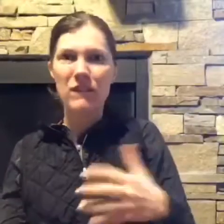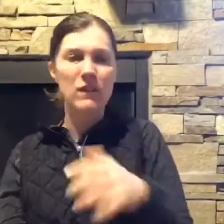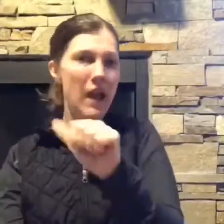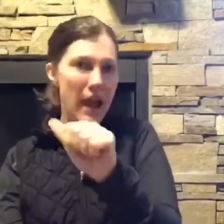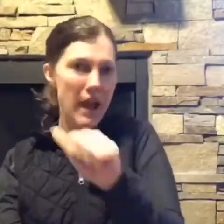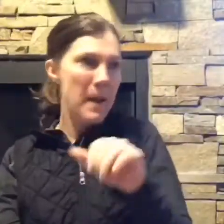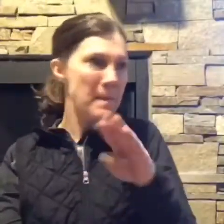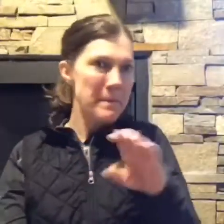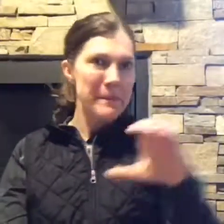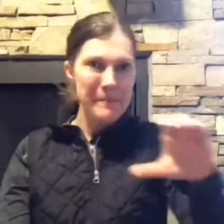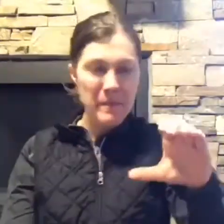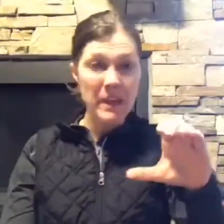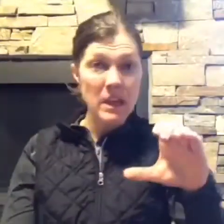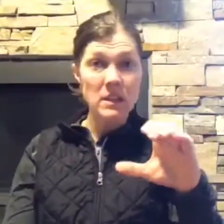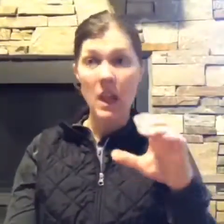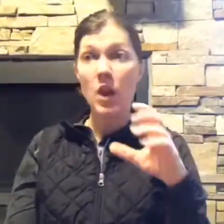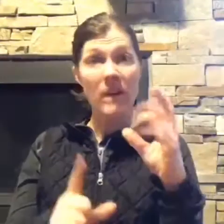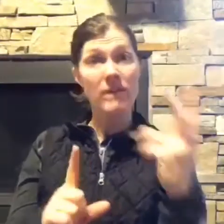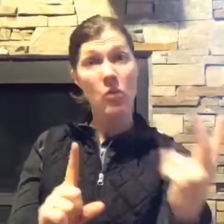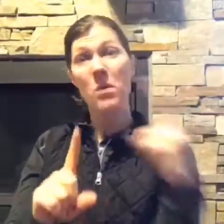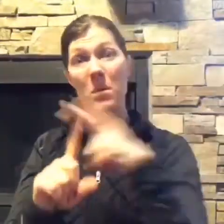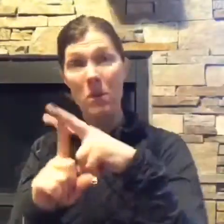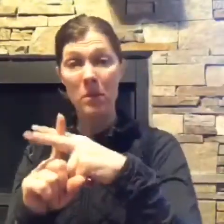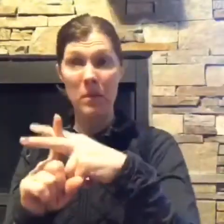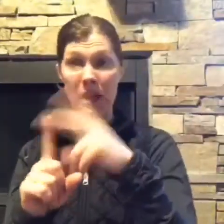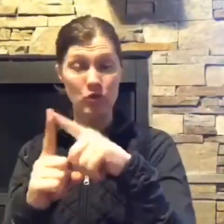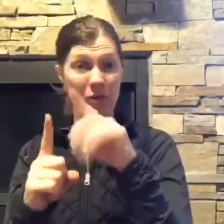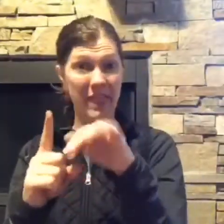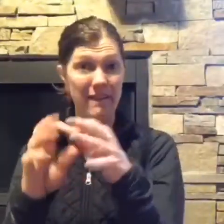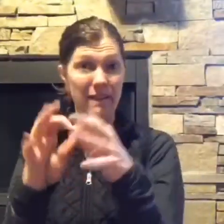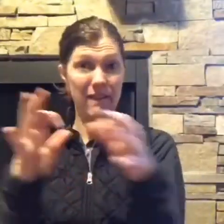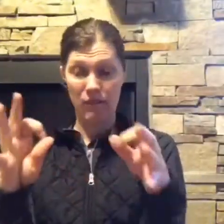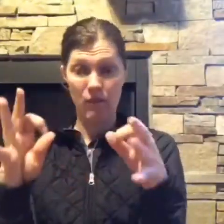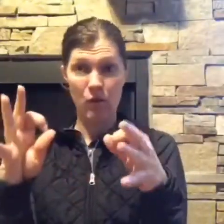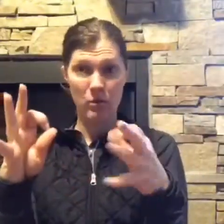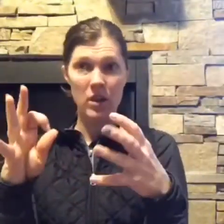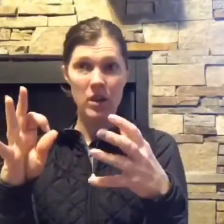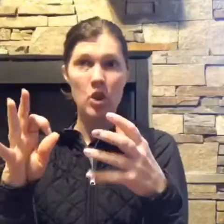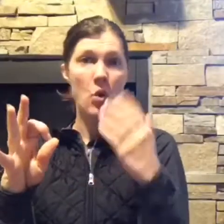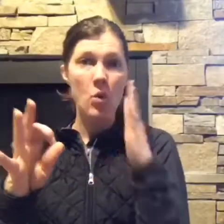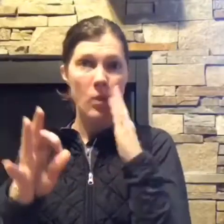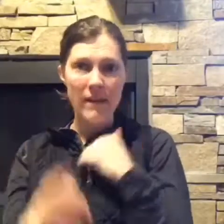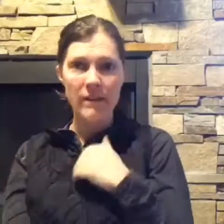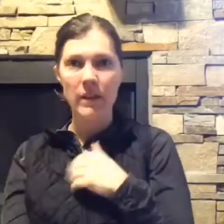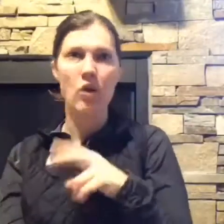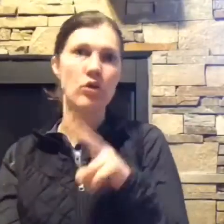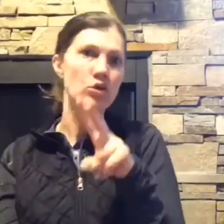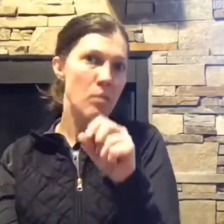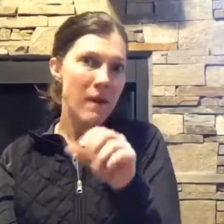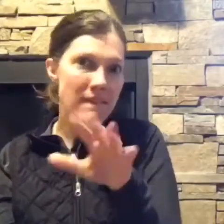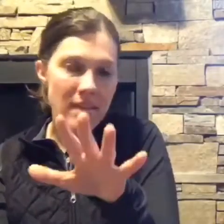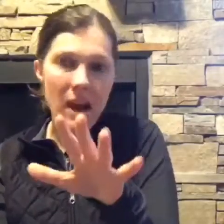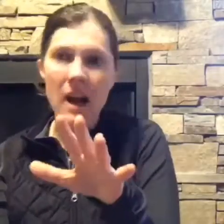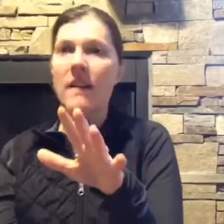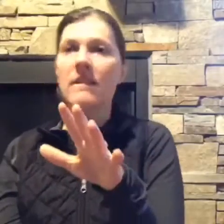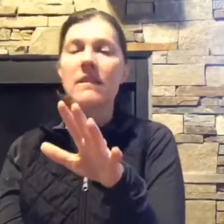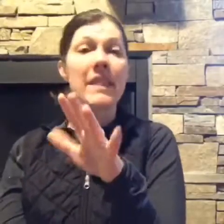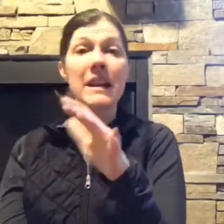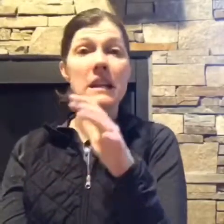is just me working out opposite b over 2a. Notice you get 2.5. So 2.5, that's not how high the water balloon went.